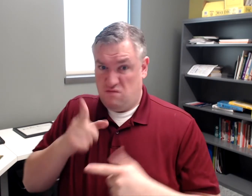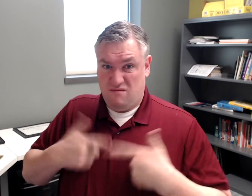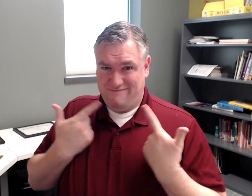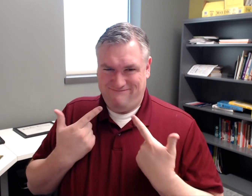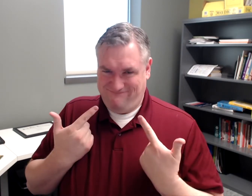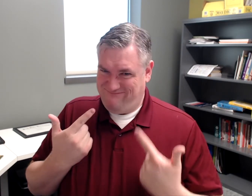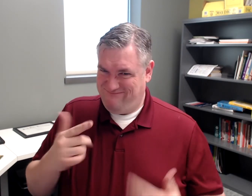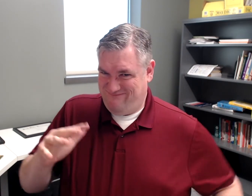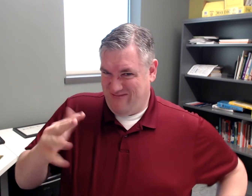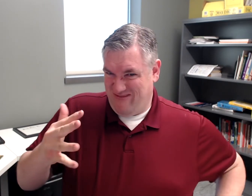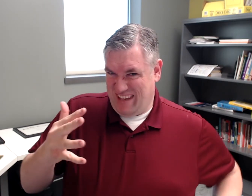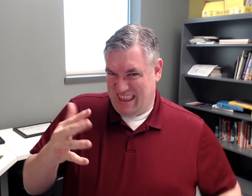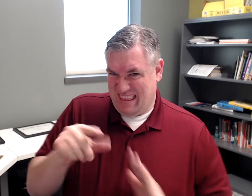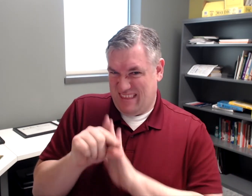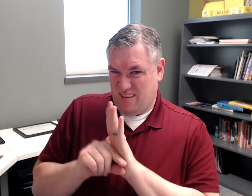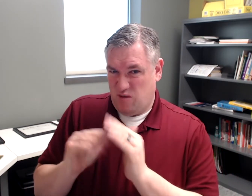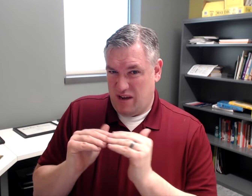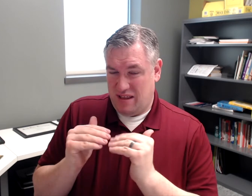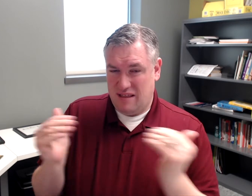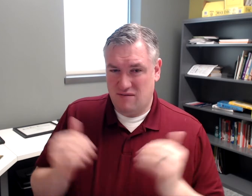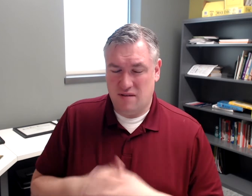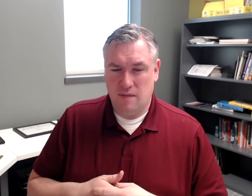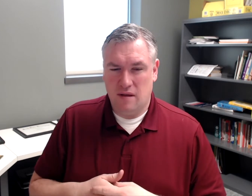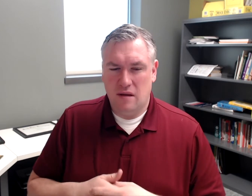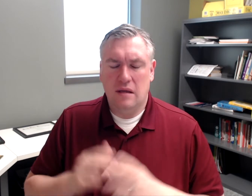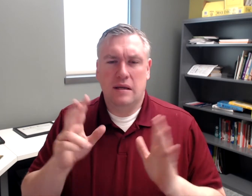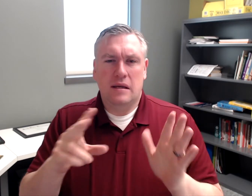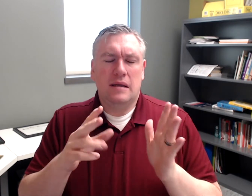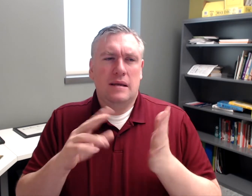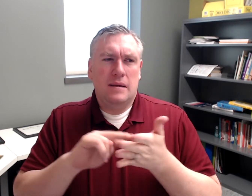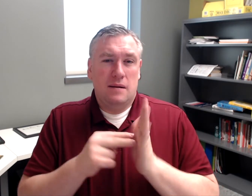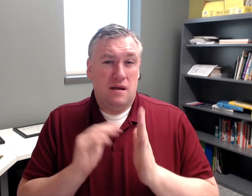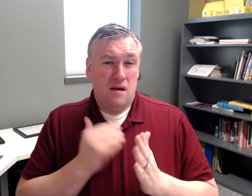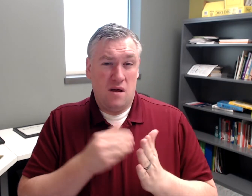Seventh and eighth grade may be on tests, but in real life it equates to a fifth grade level.